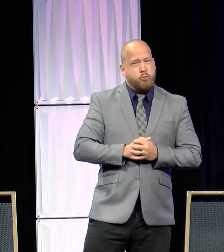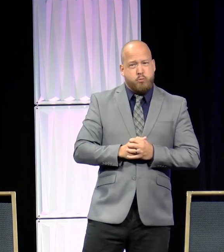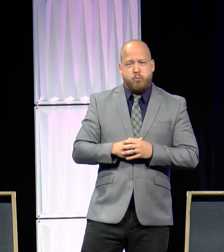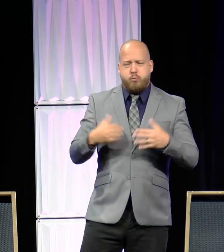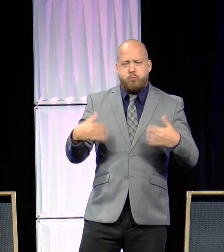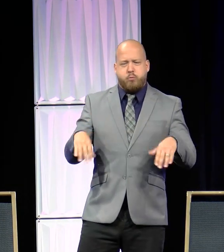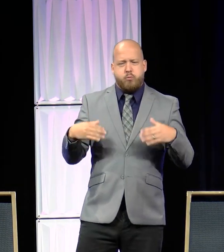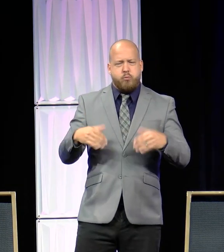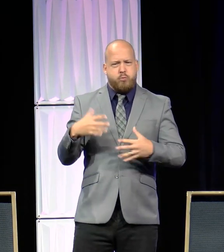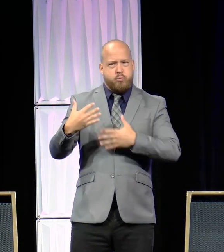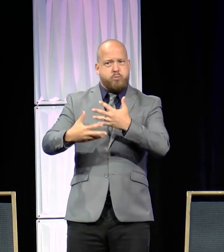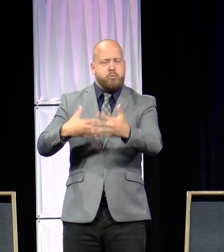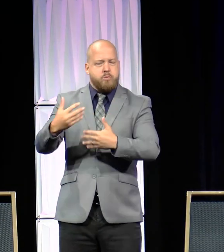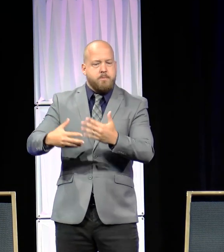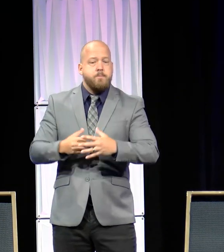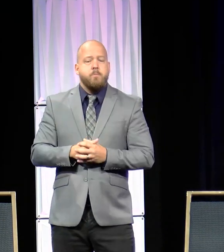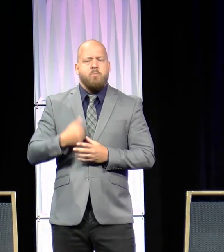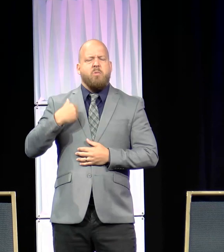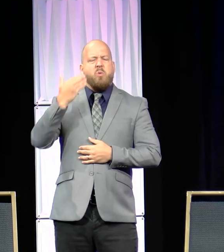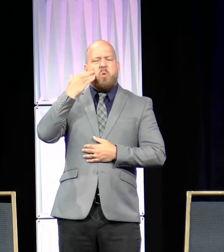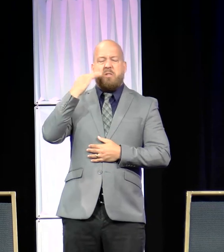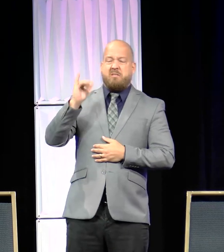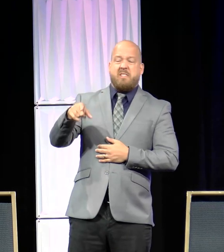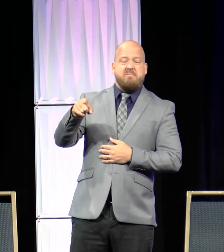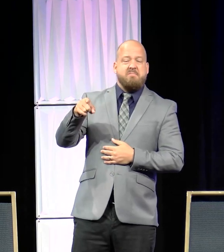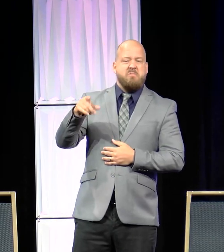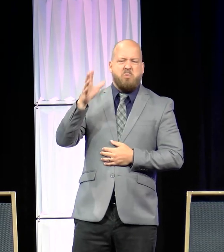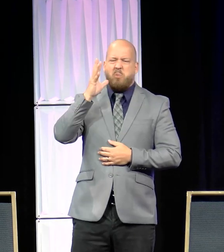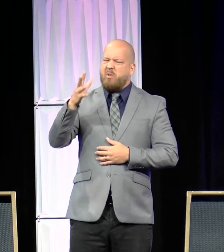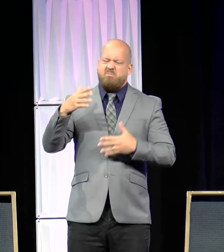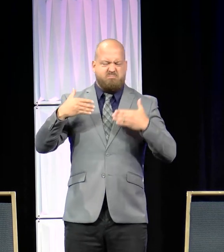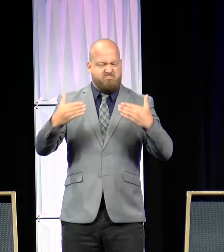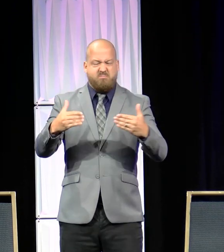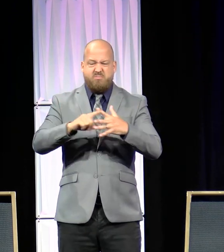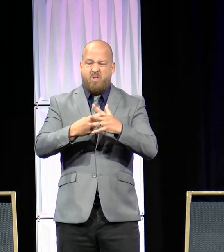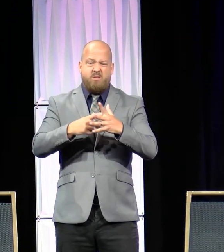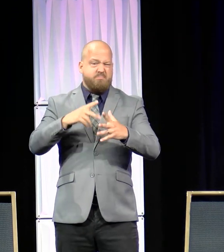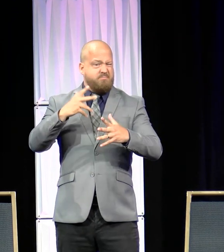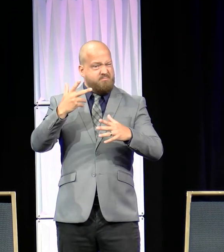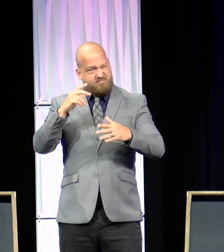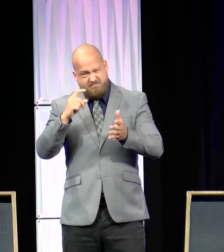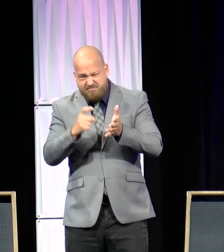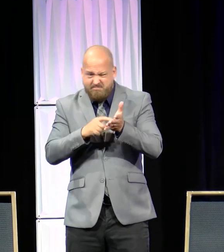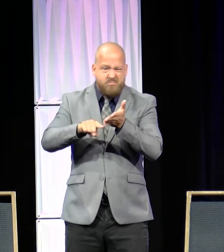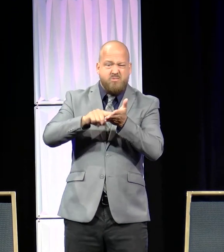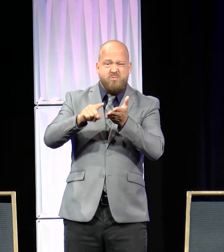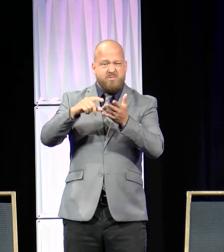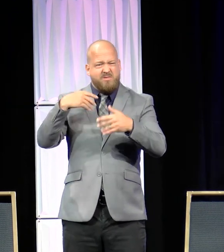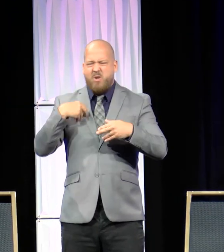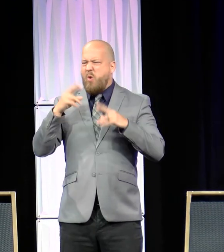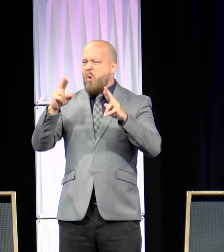you and your research. So please, please continue. I really feel